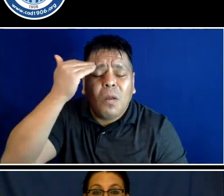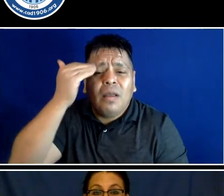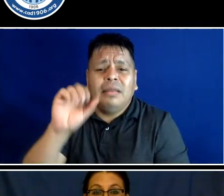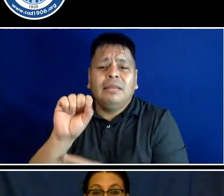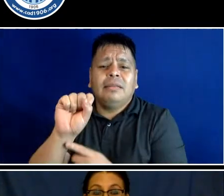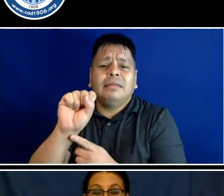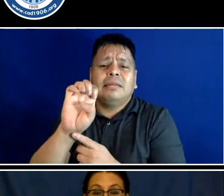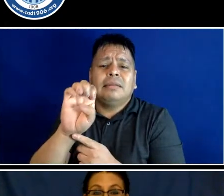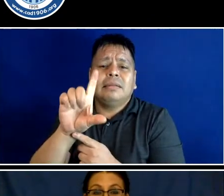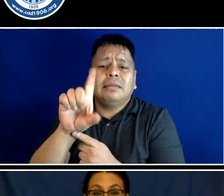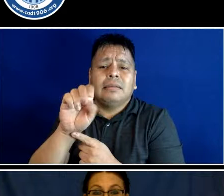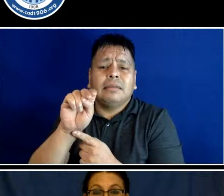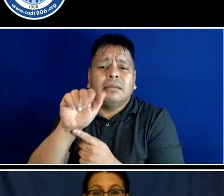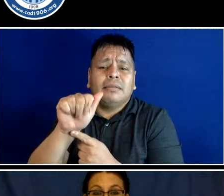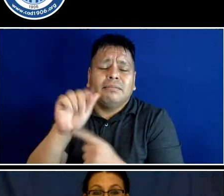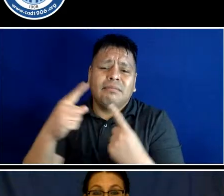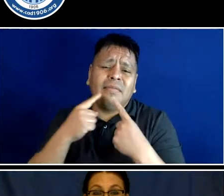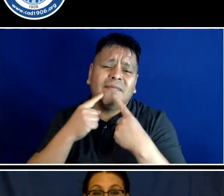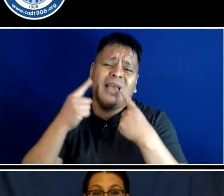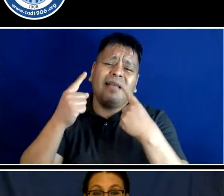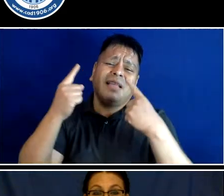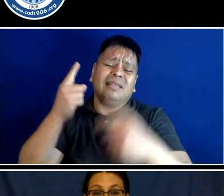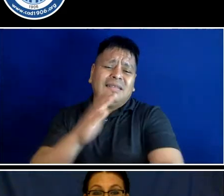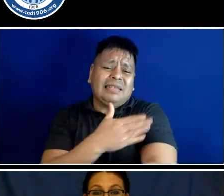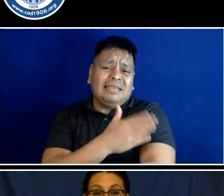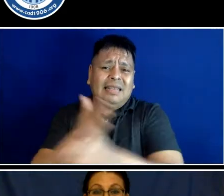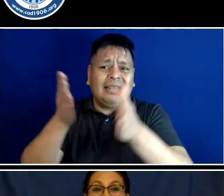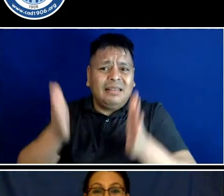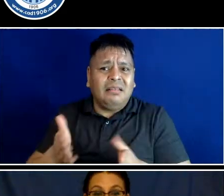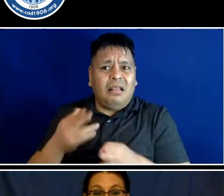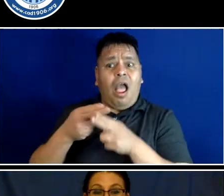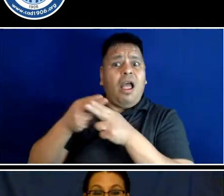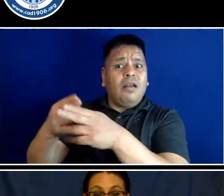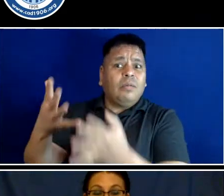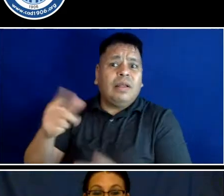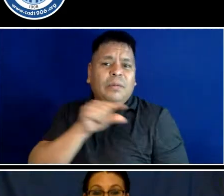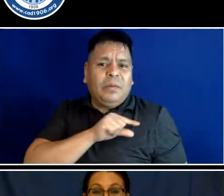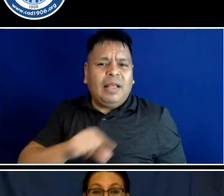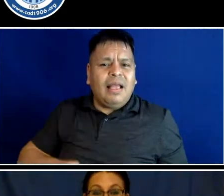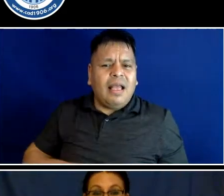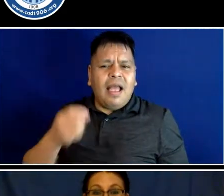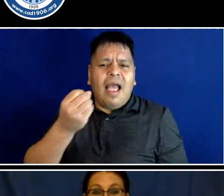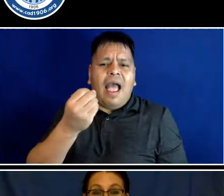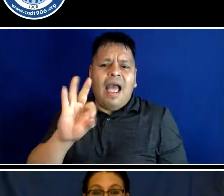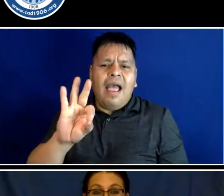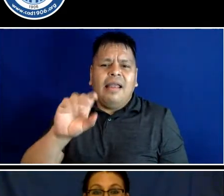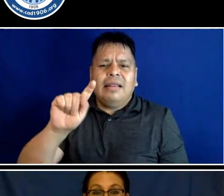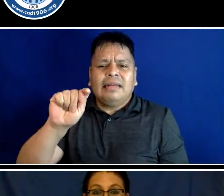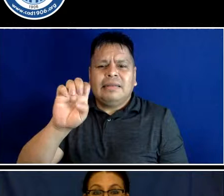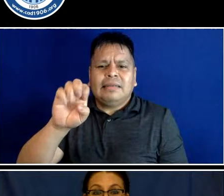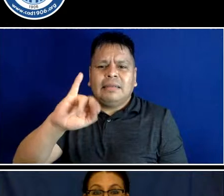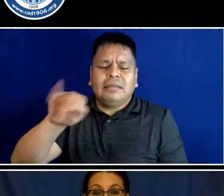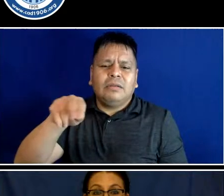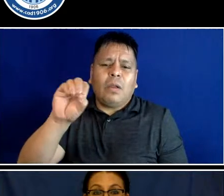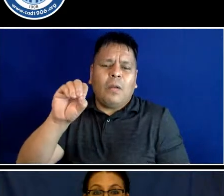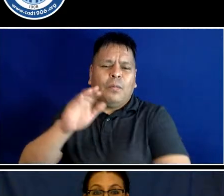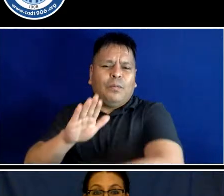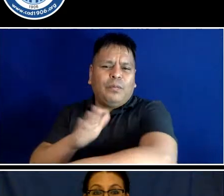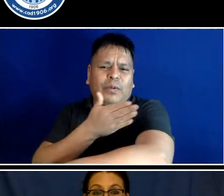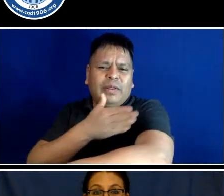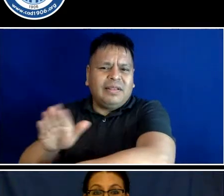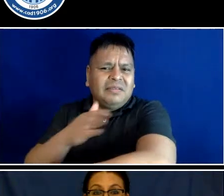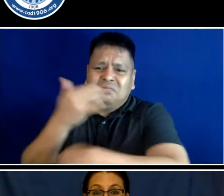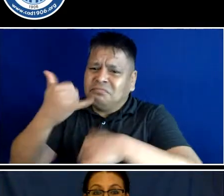in use. As you can see on the title of the book I just held up. And of course, we're all familiar, most people are familiar with